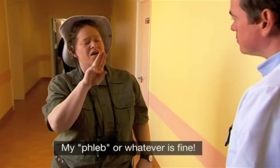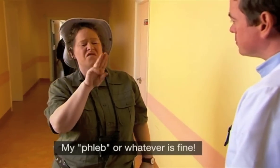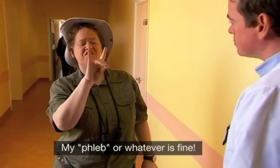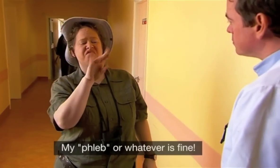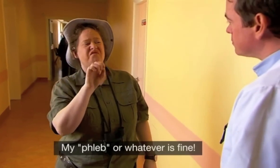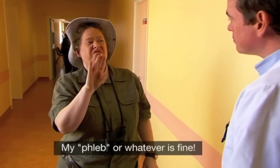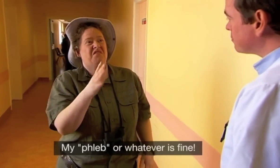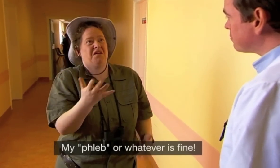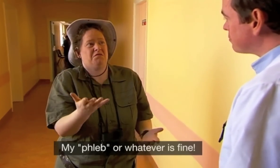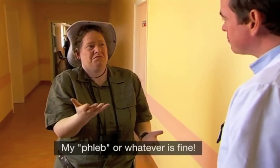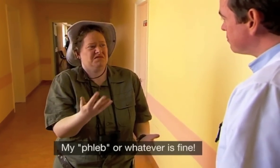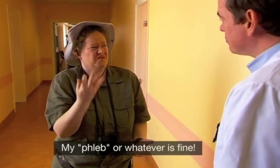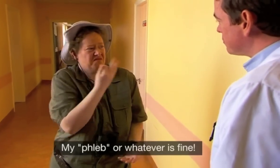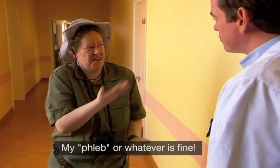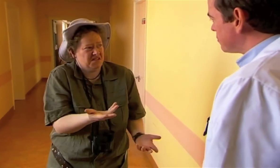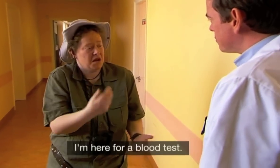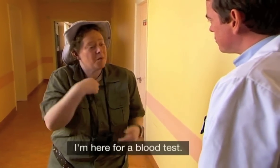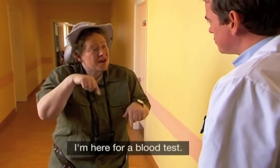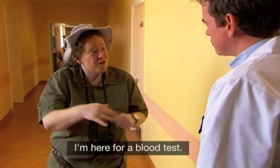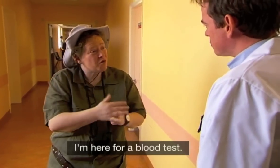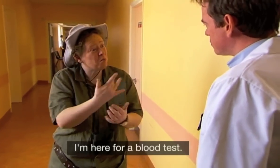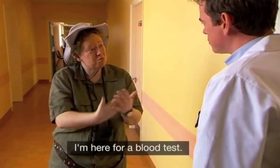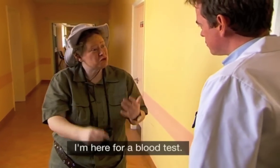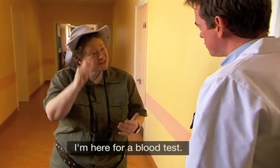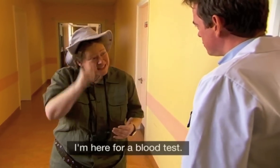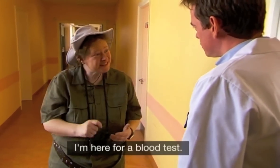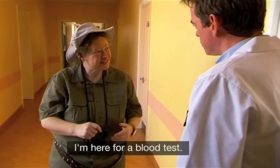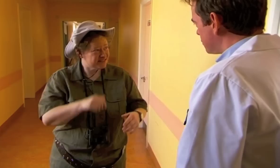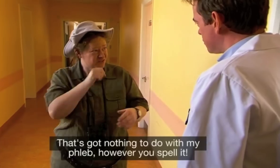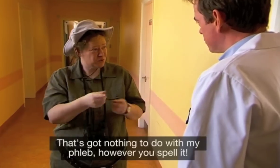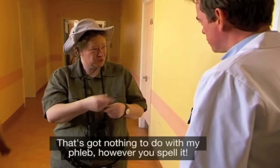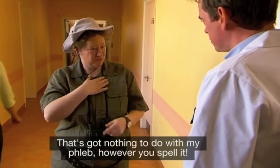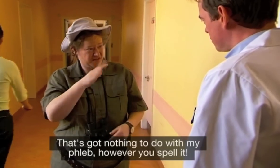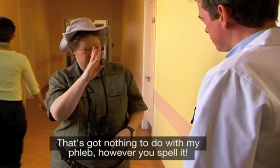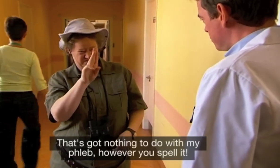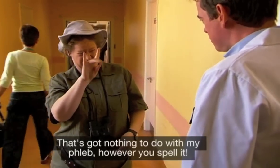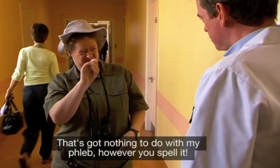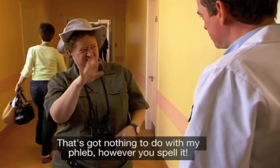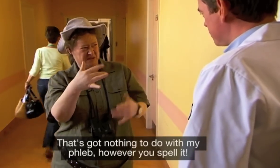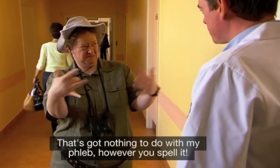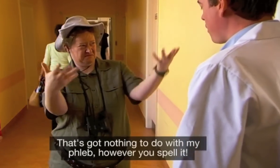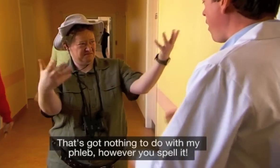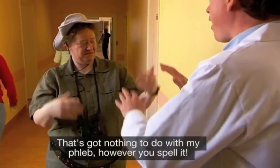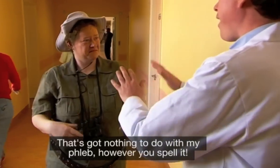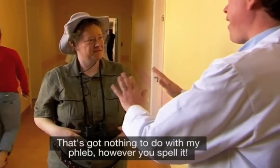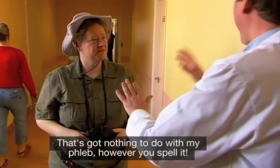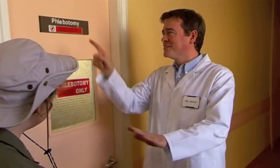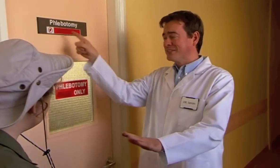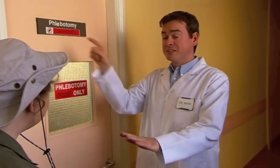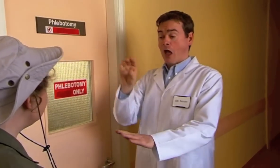My phleb, whatever, is fine. I'm here for blood test. That's got nothing to do with my phleb, however you spell it.